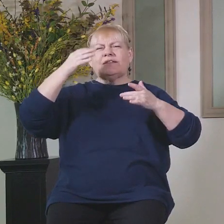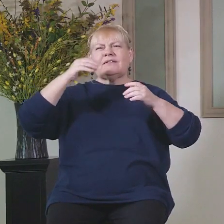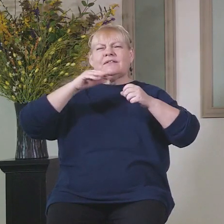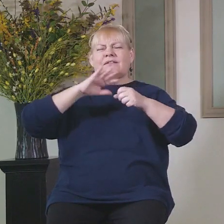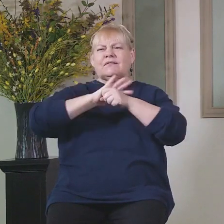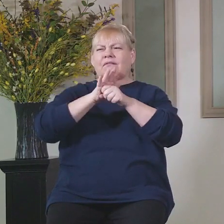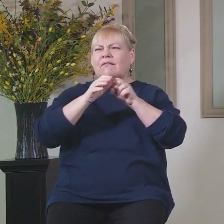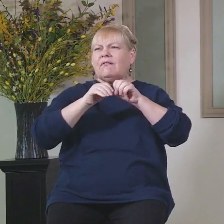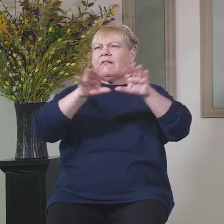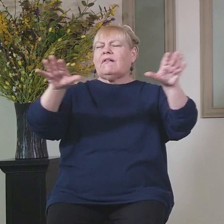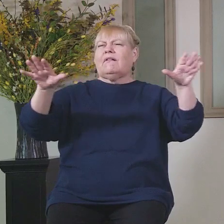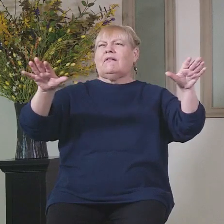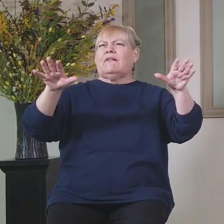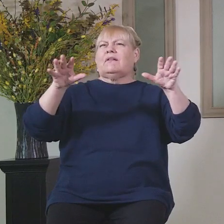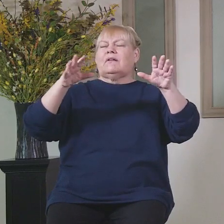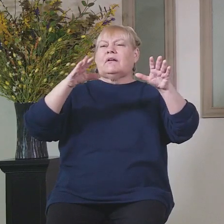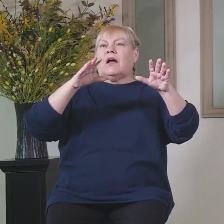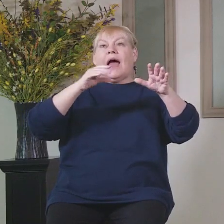and sin.